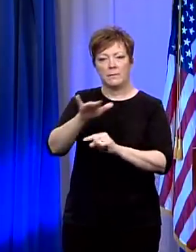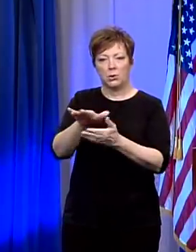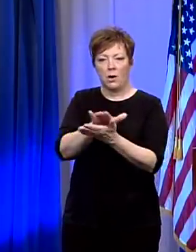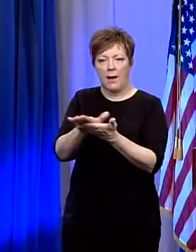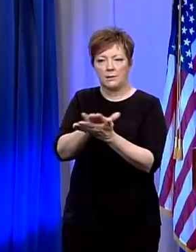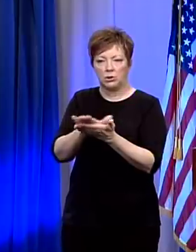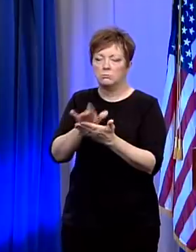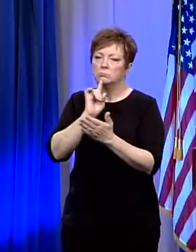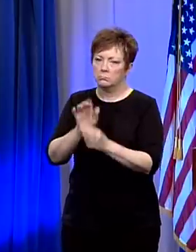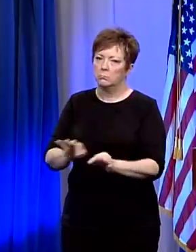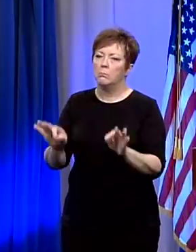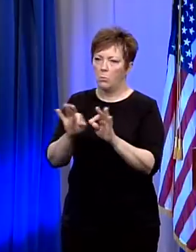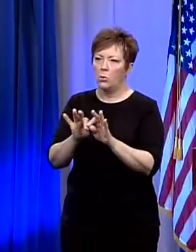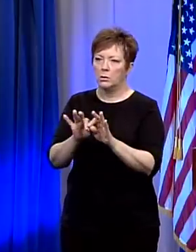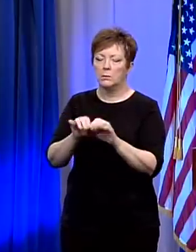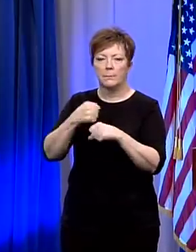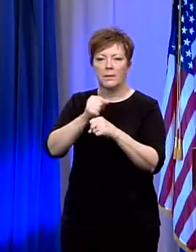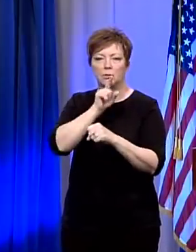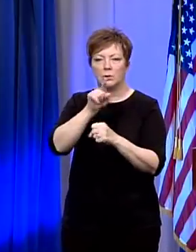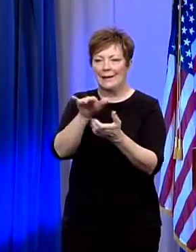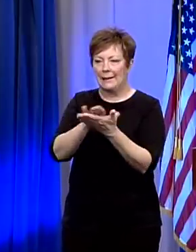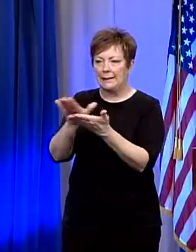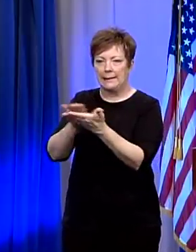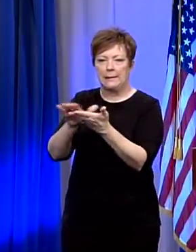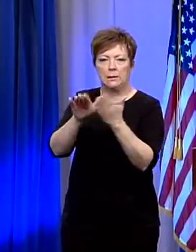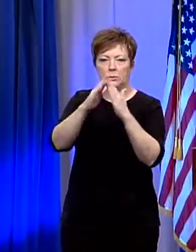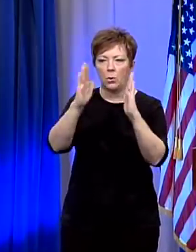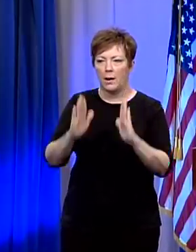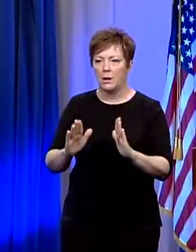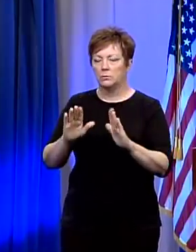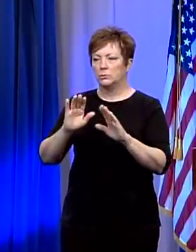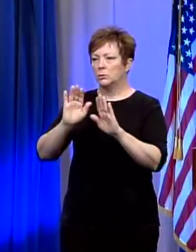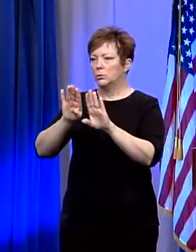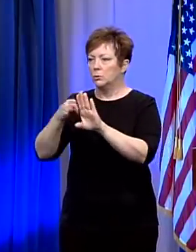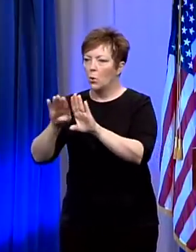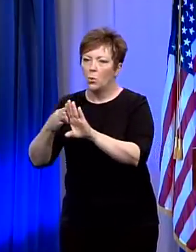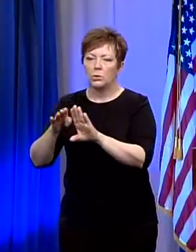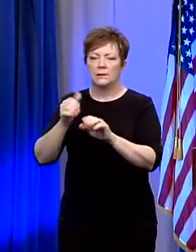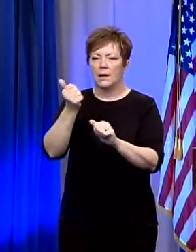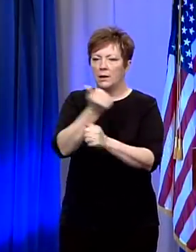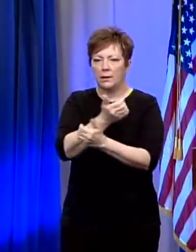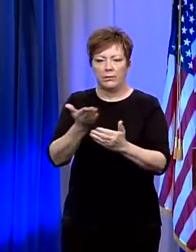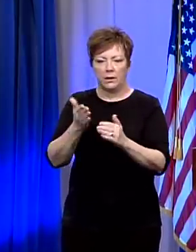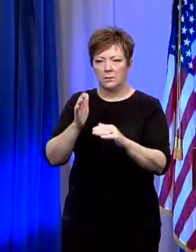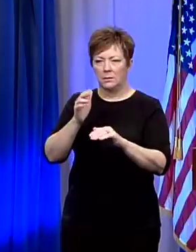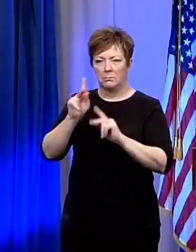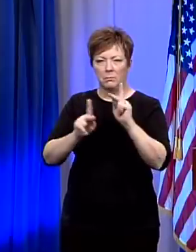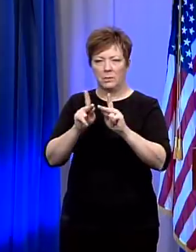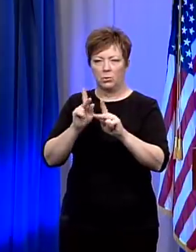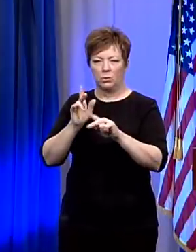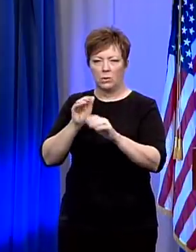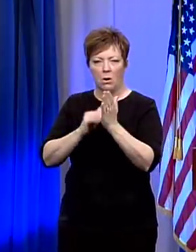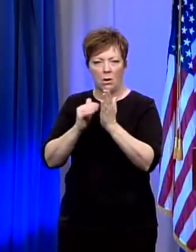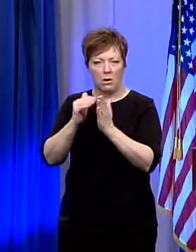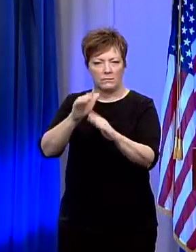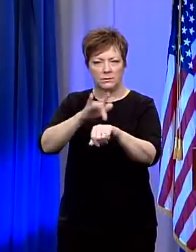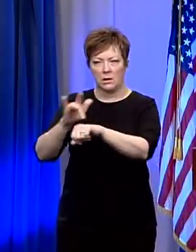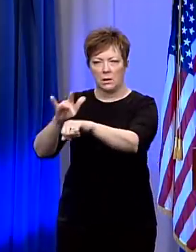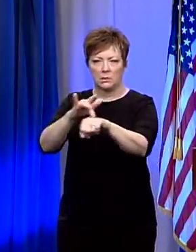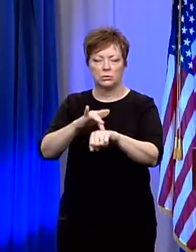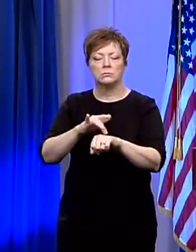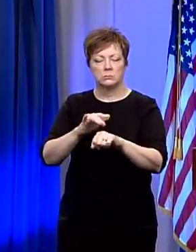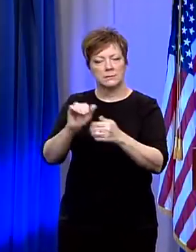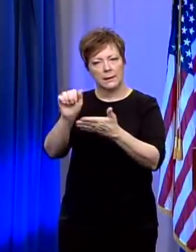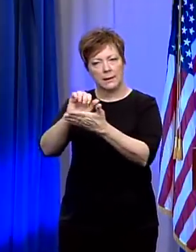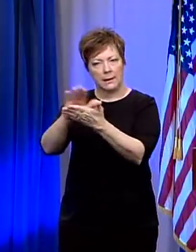very important. Make sure to clean those surfaces that are being touched often by other people. Again, try to stay away from places where